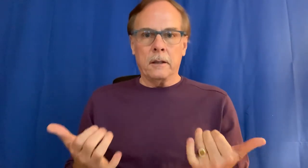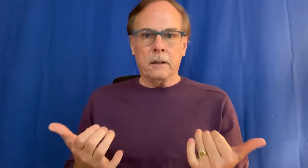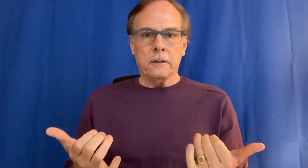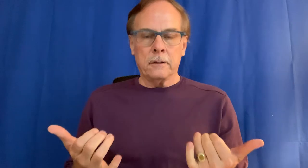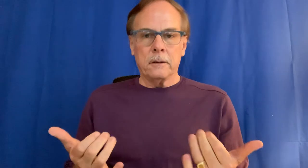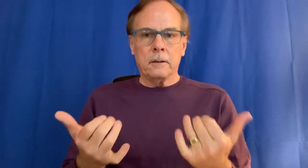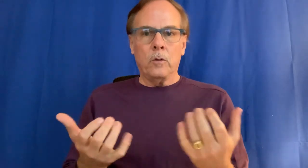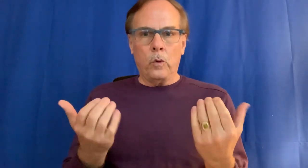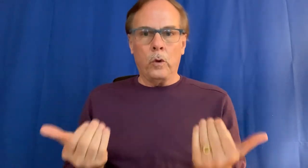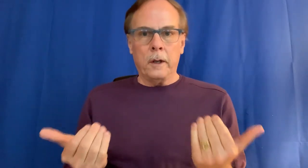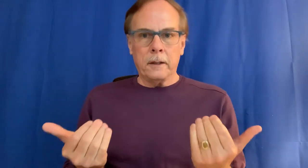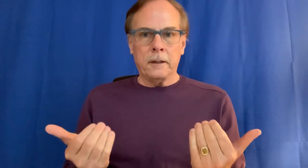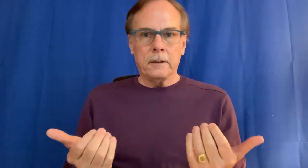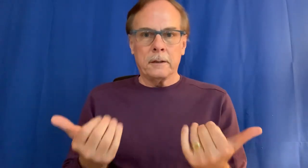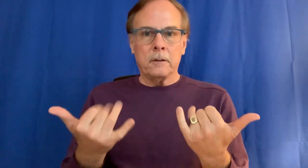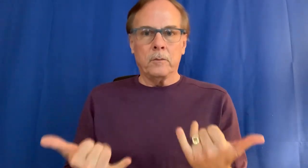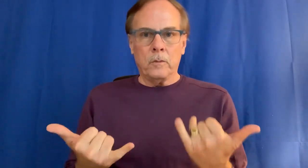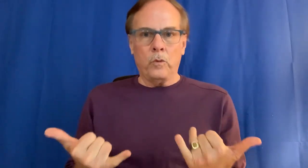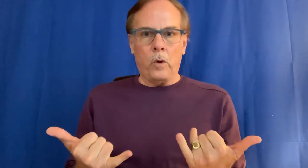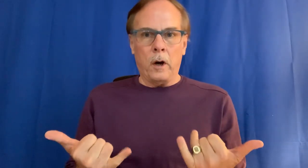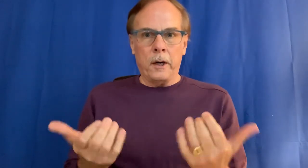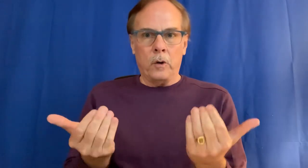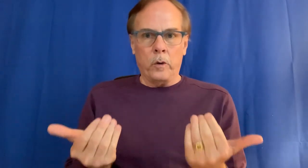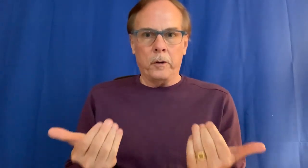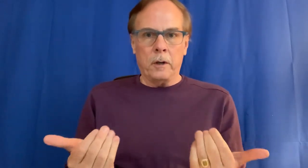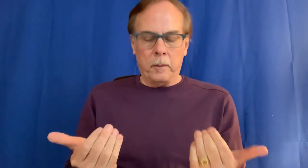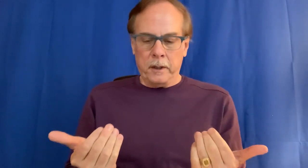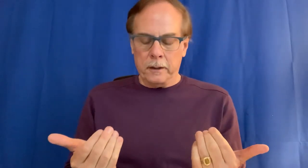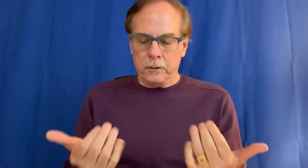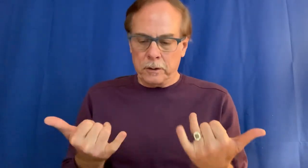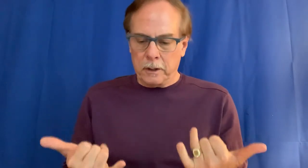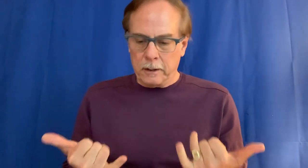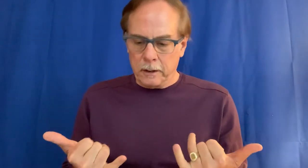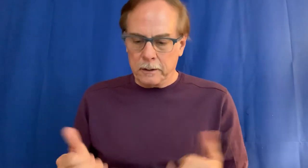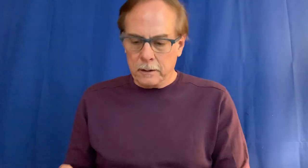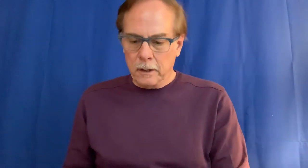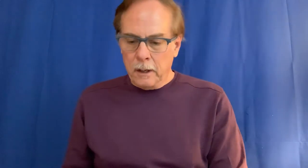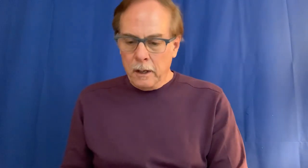this, or like this. Y or your cupped hand's just like this.